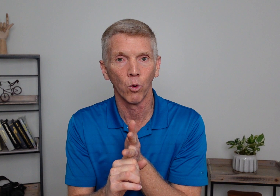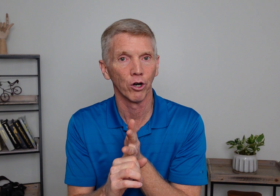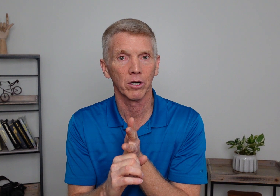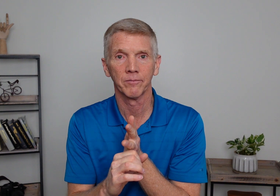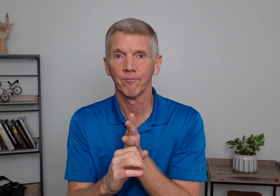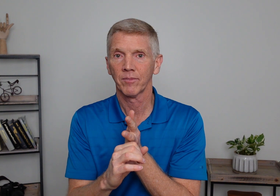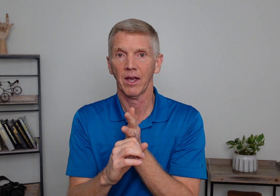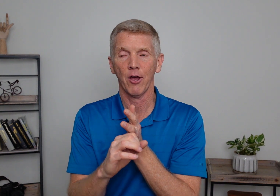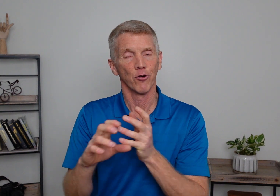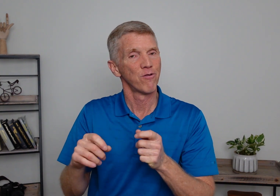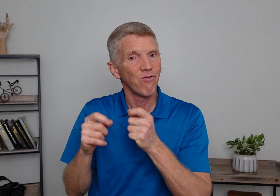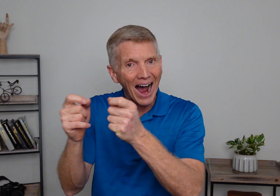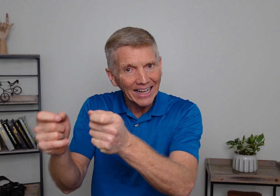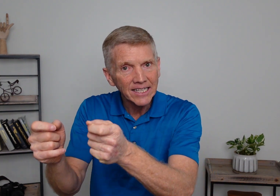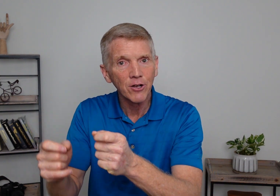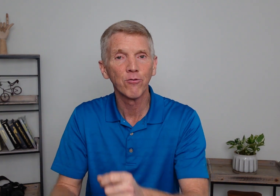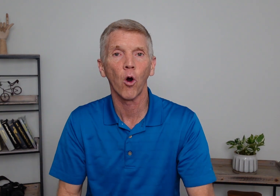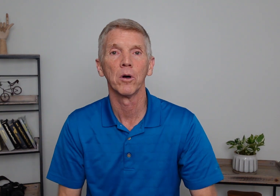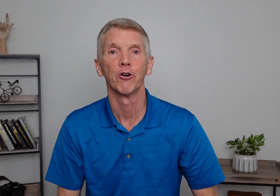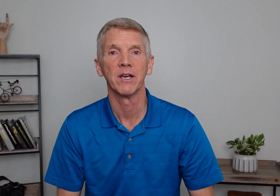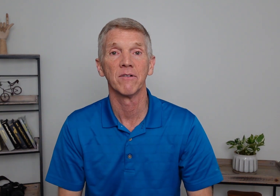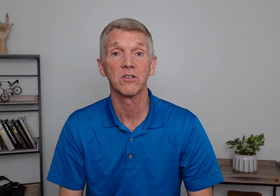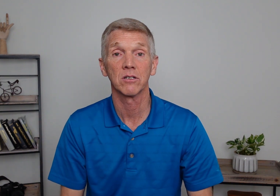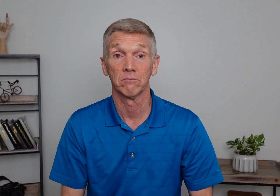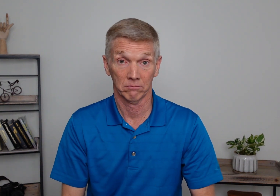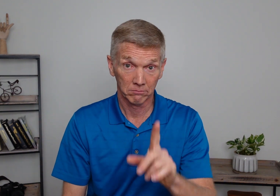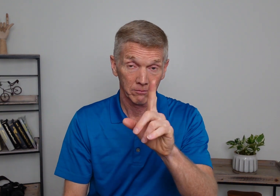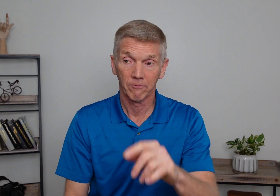work, okay, they're filing a formal grievance.